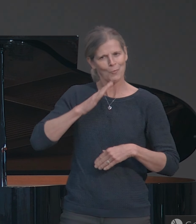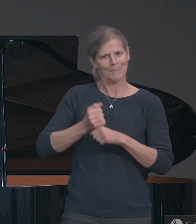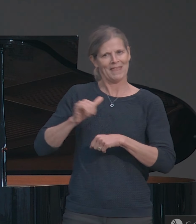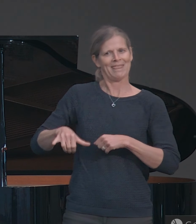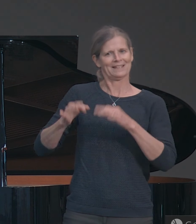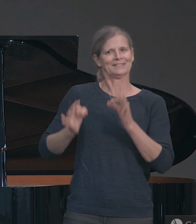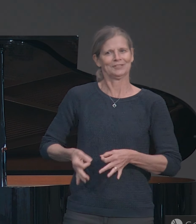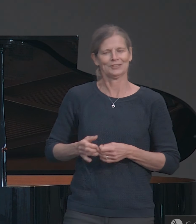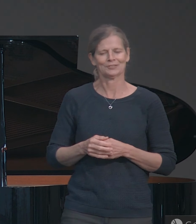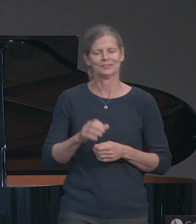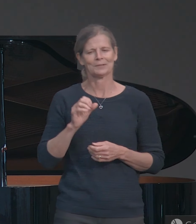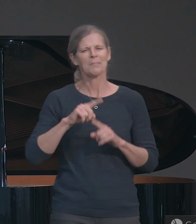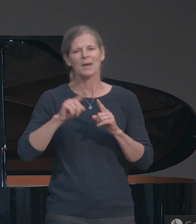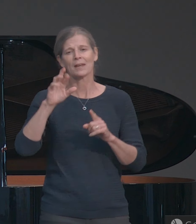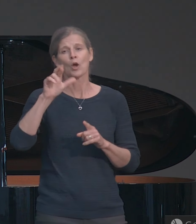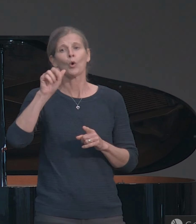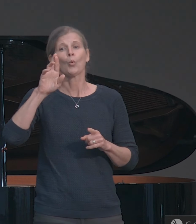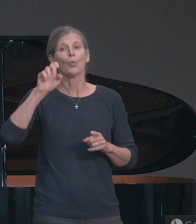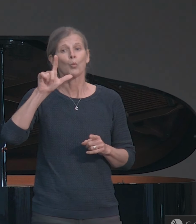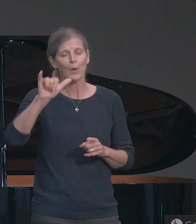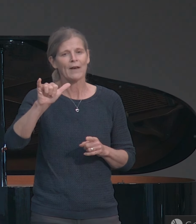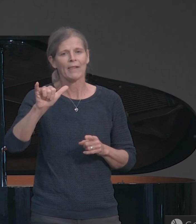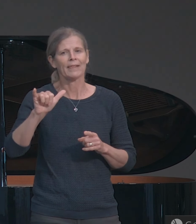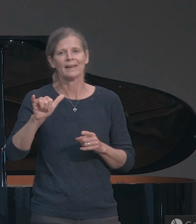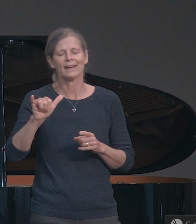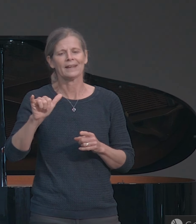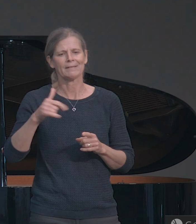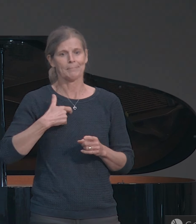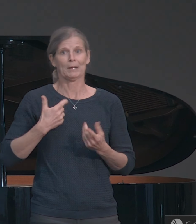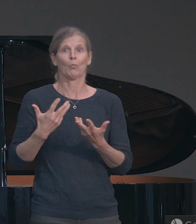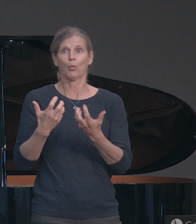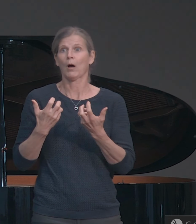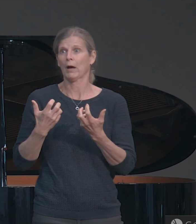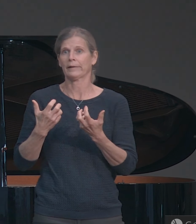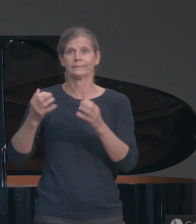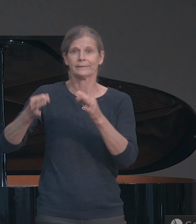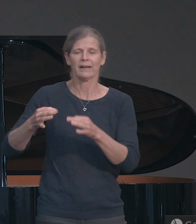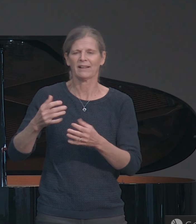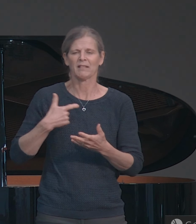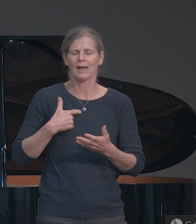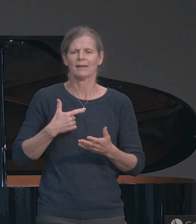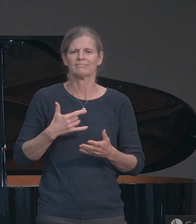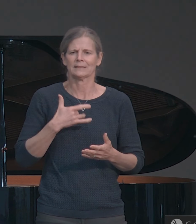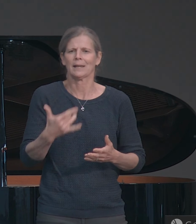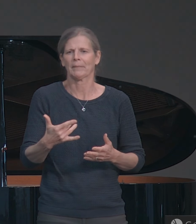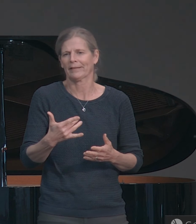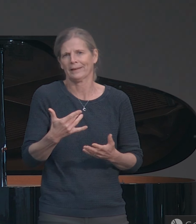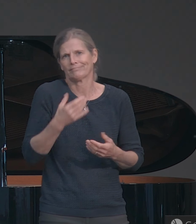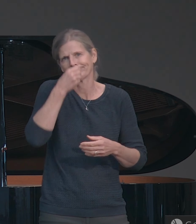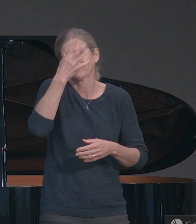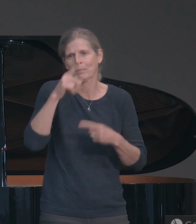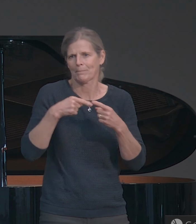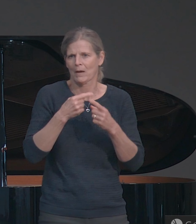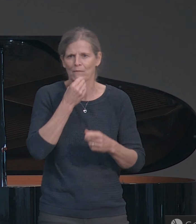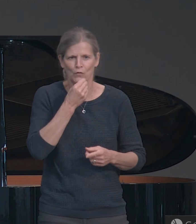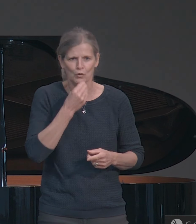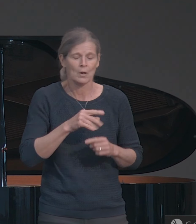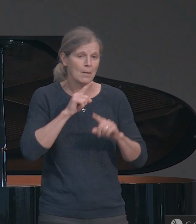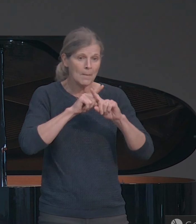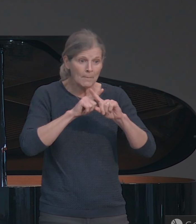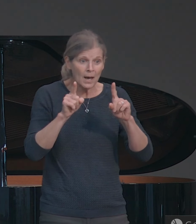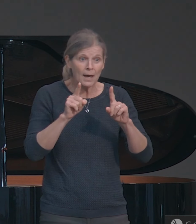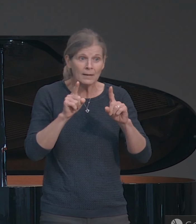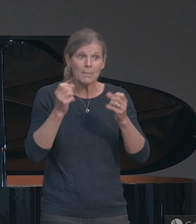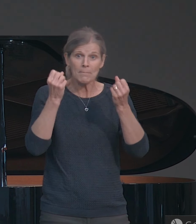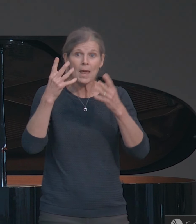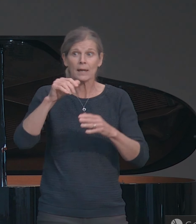But that rarely happens for me. So I'm usually indifferent to food. But there are a lot of things that we can't